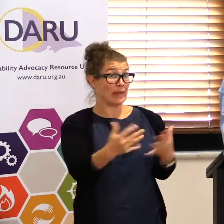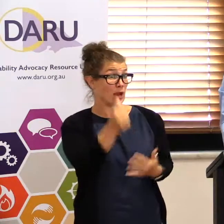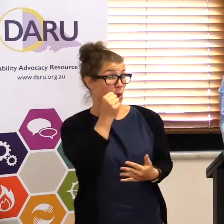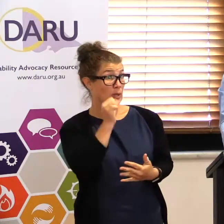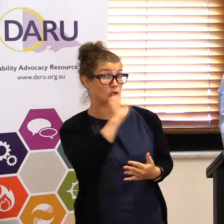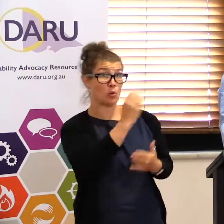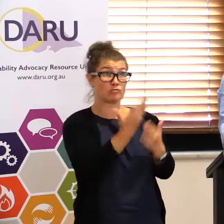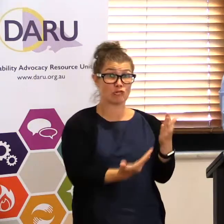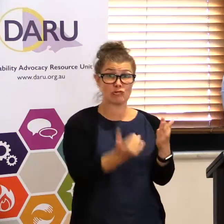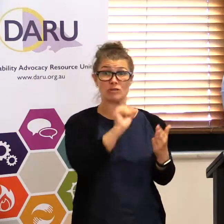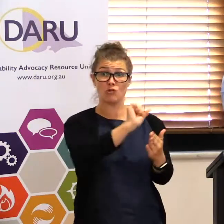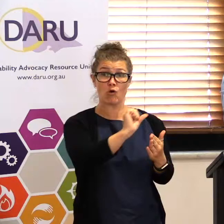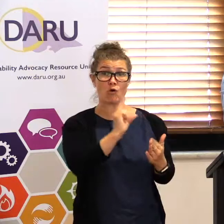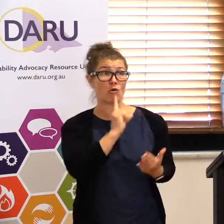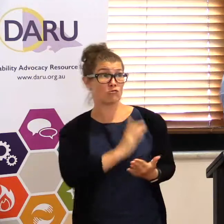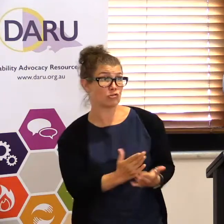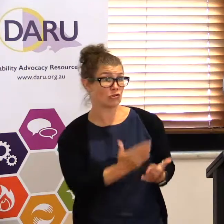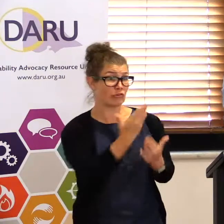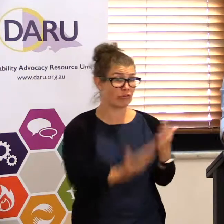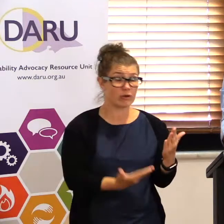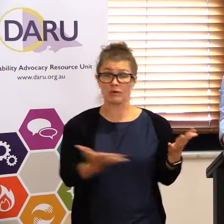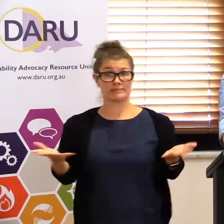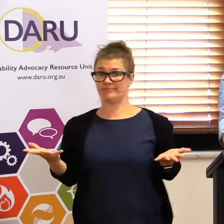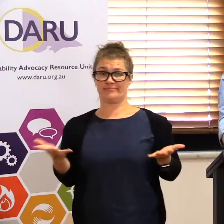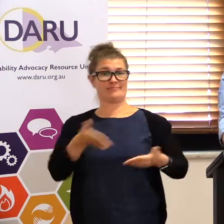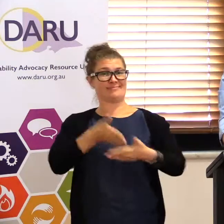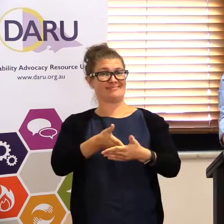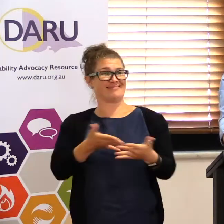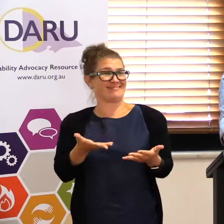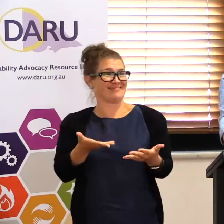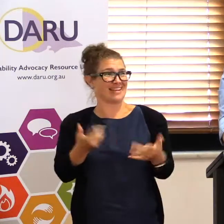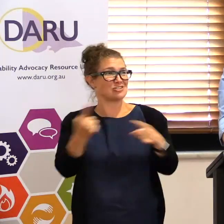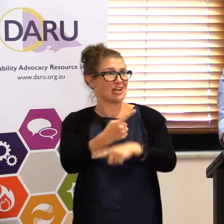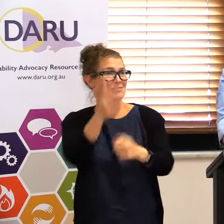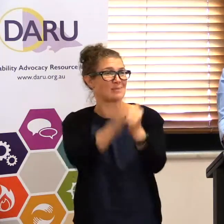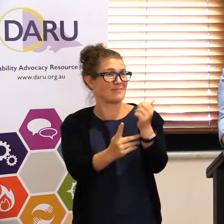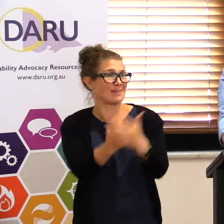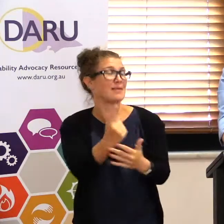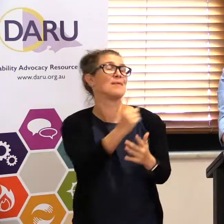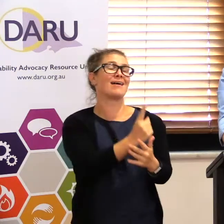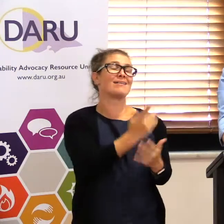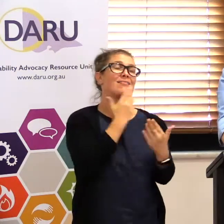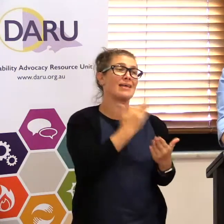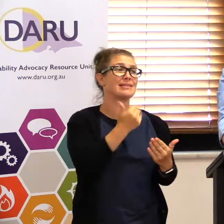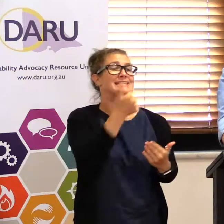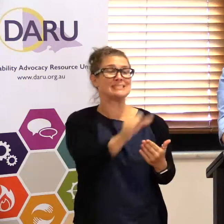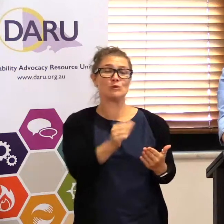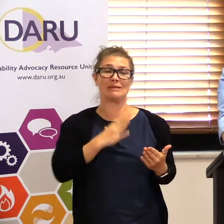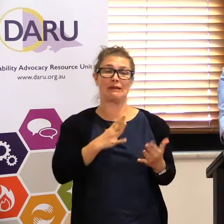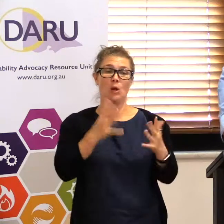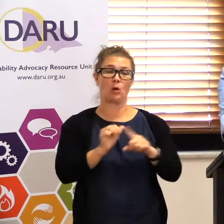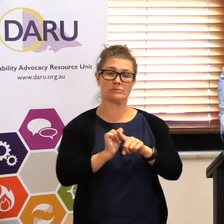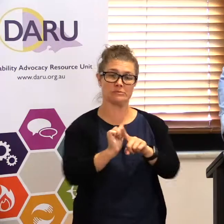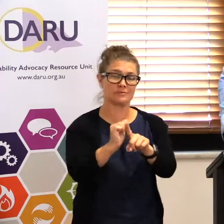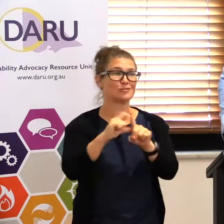testimonials, change won't happen, and there's still a long way to go. But thank you. That's very